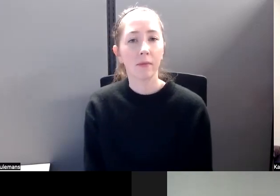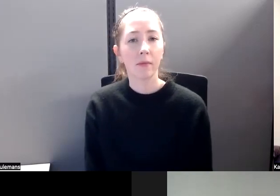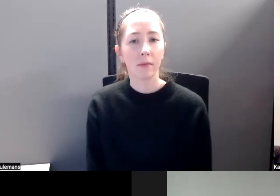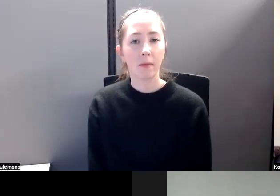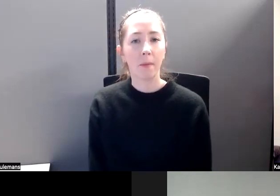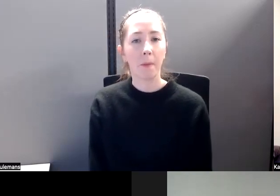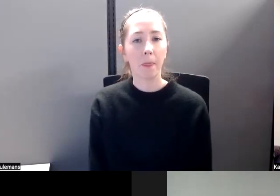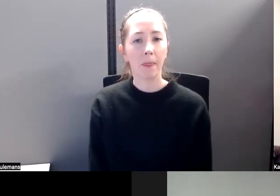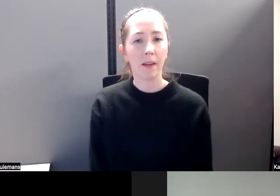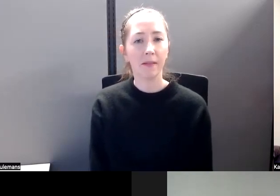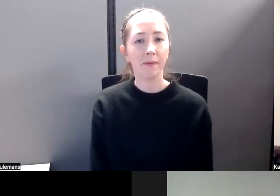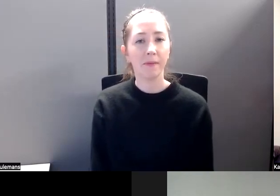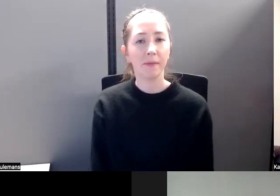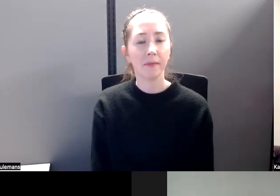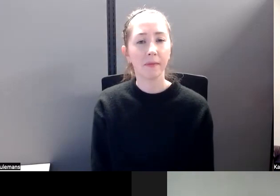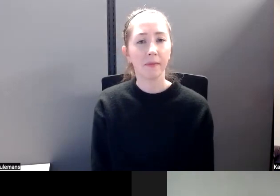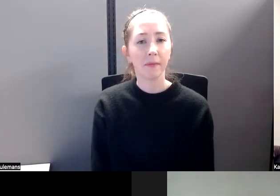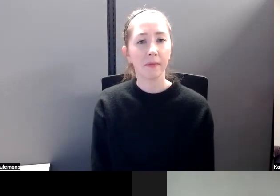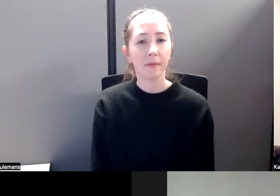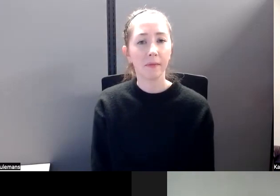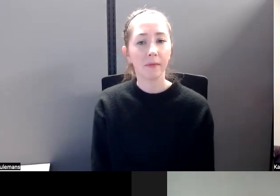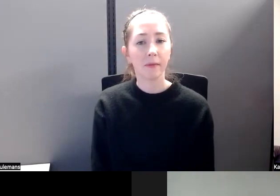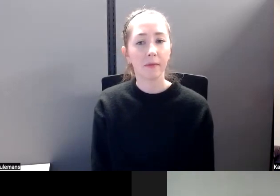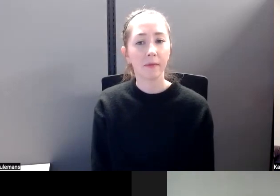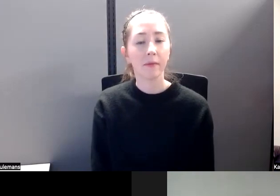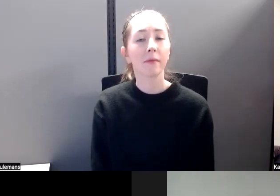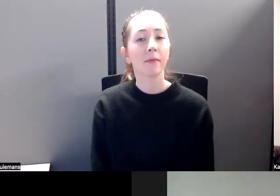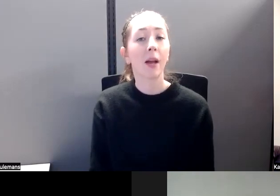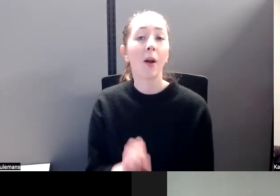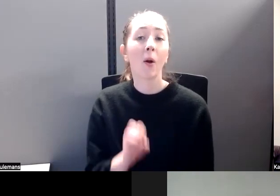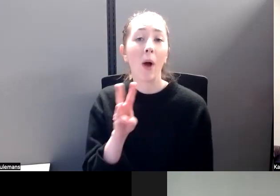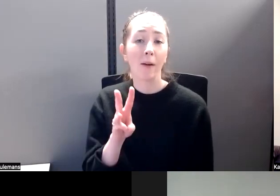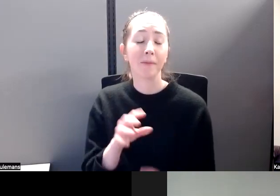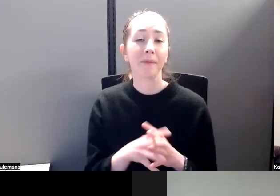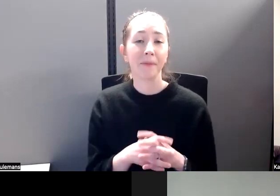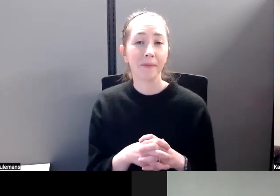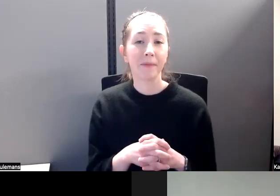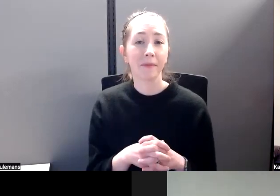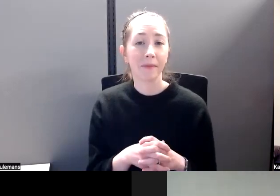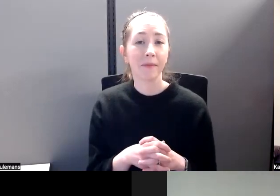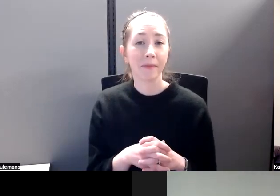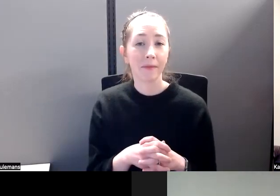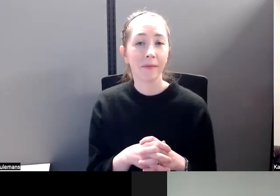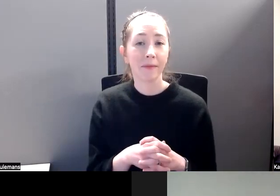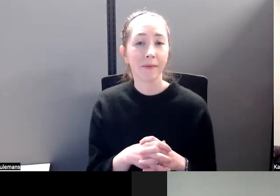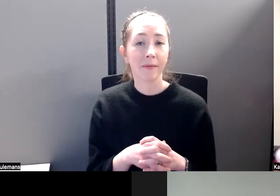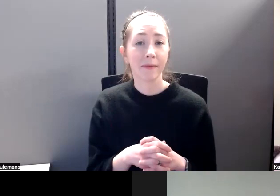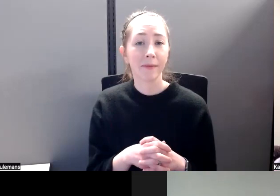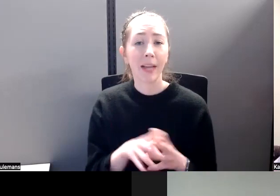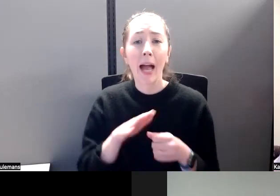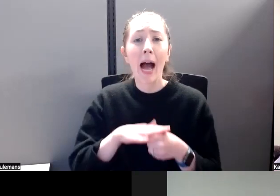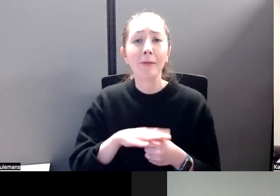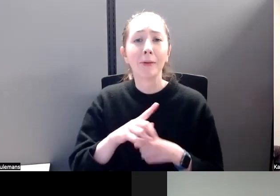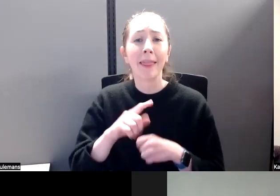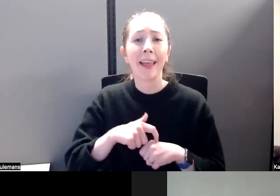eighth grade, and my son is in sixth grade. So, oh, wow. Yeah, they're not paying attention. I'm so stressed about that